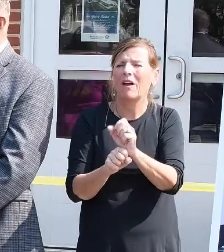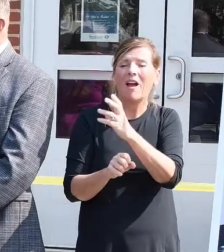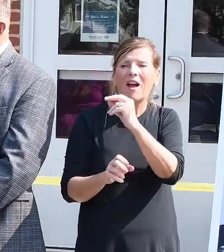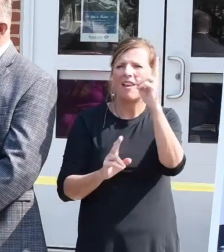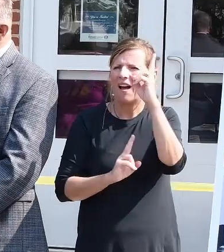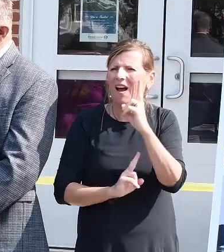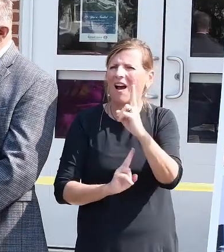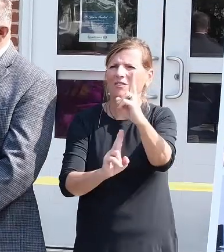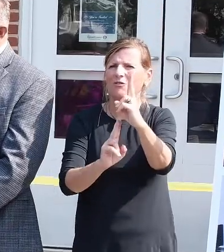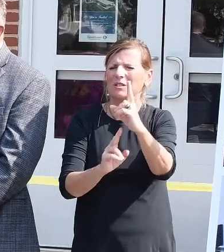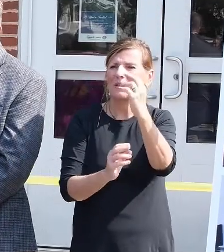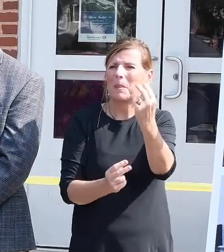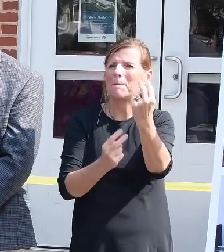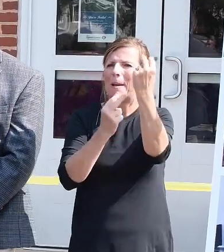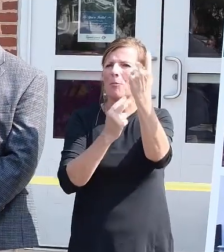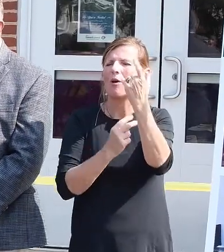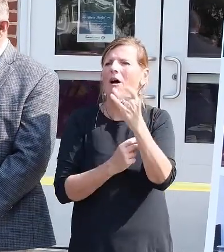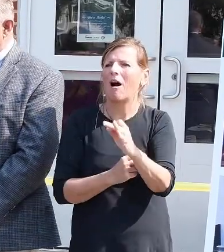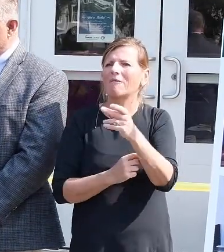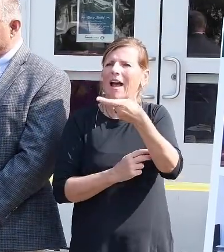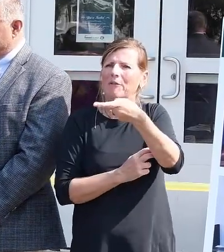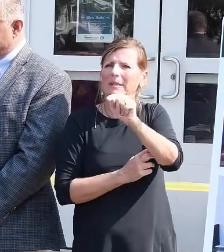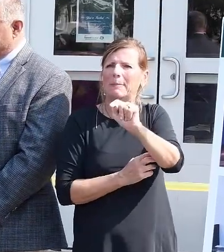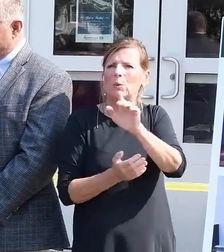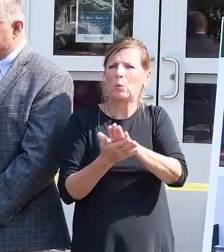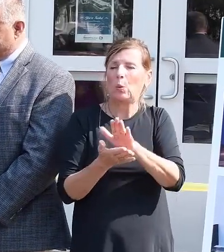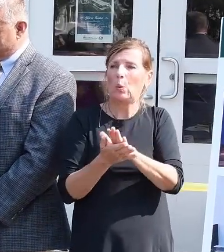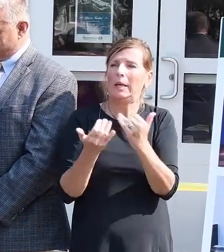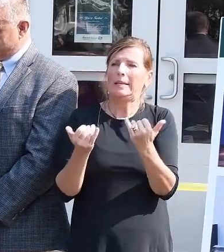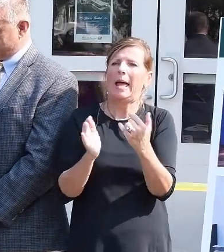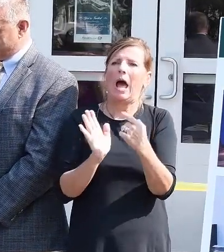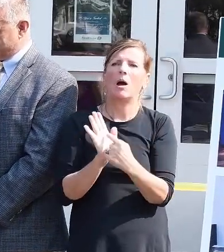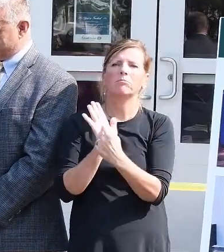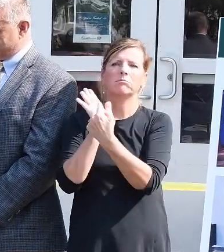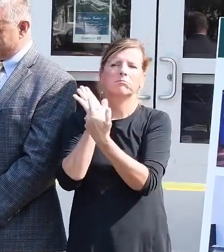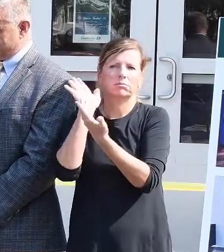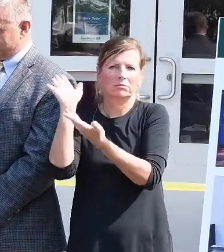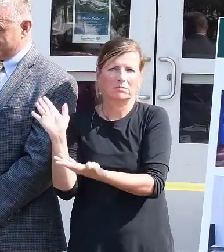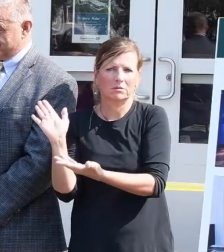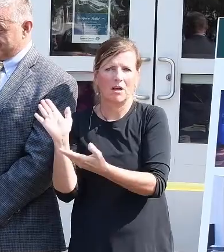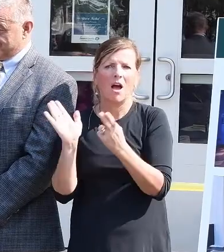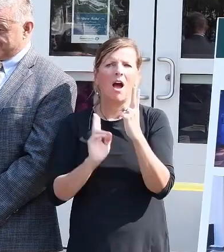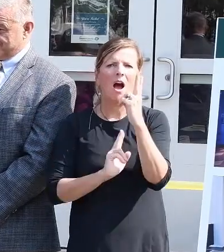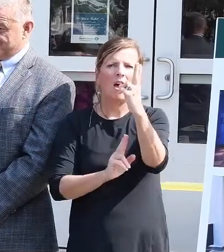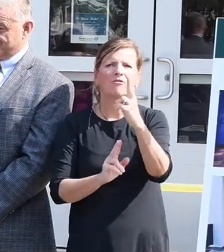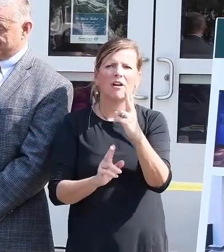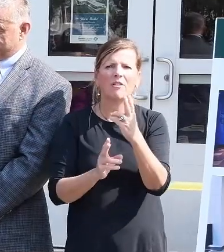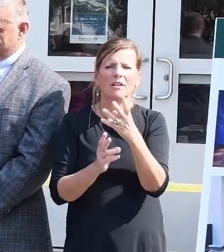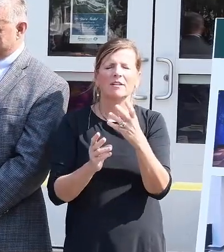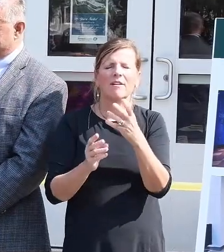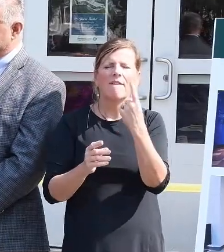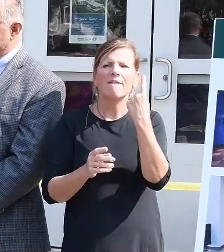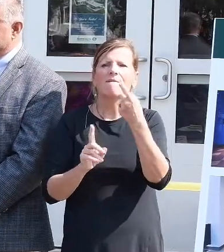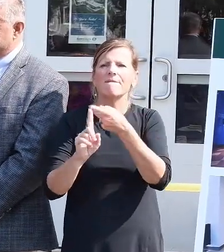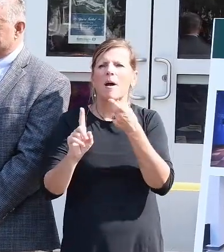Tubman School. So I will now present this honorary resolution on behalf of the council.